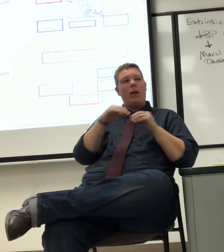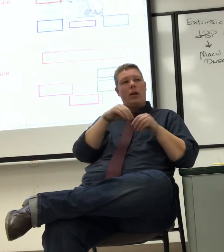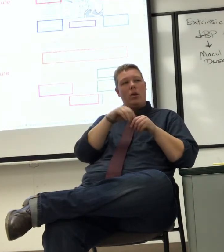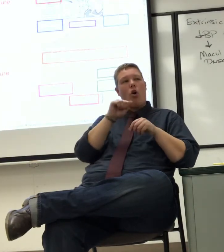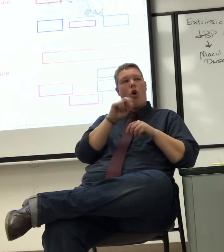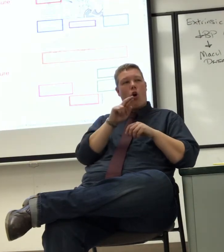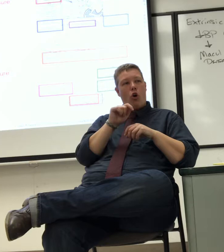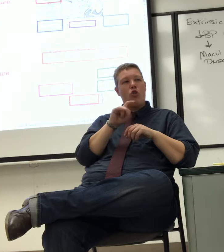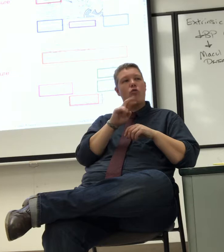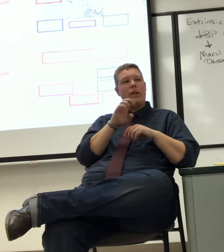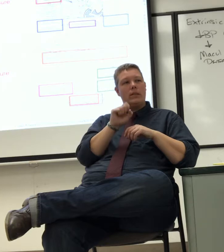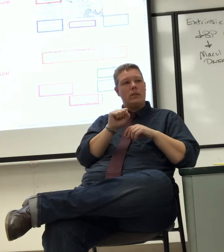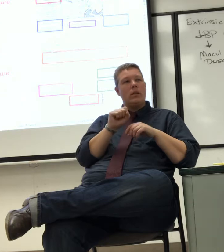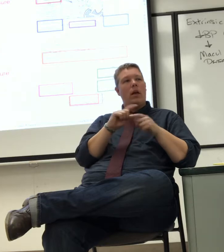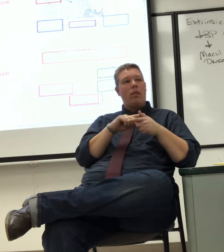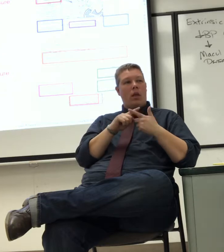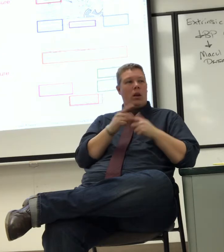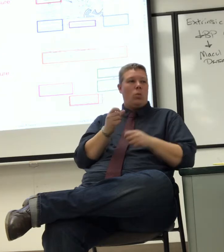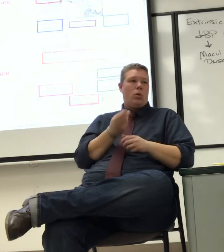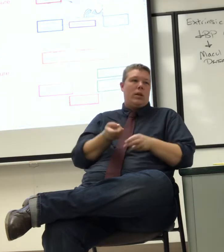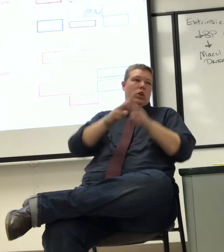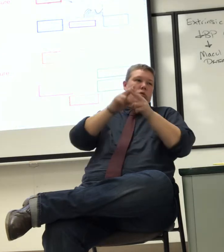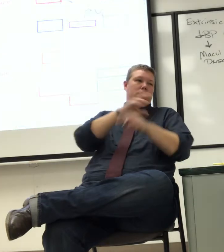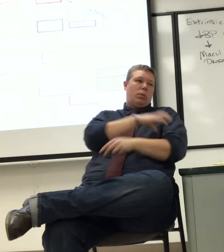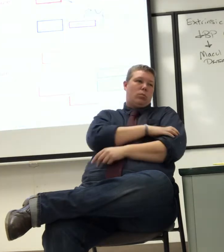blood pressure, which was the end result.